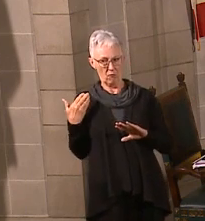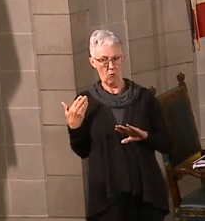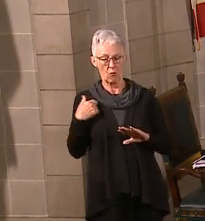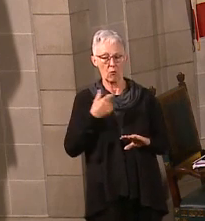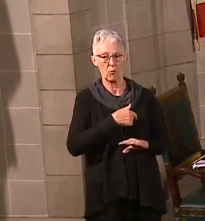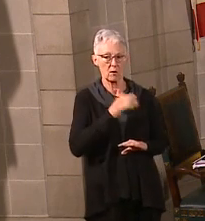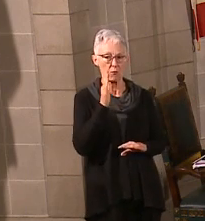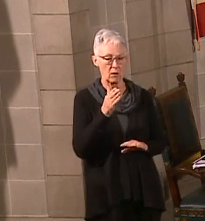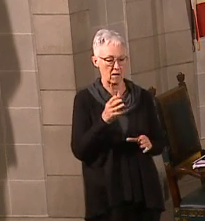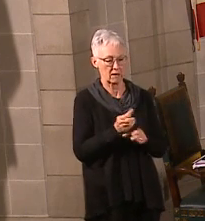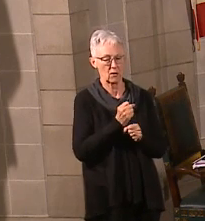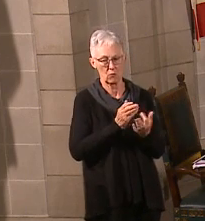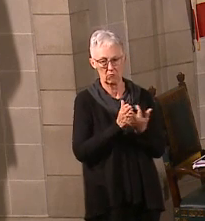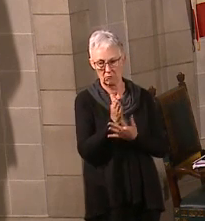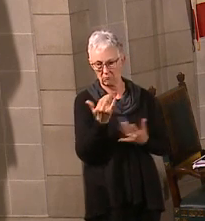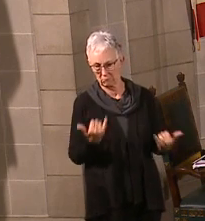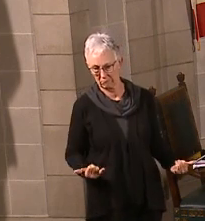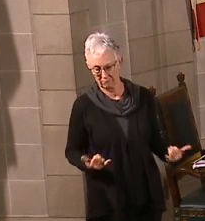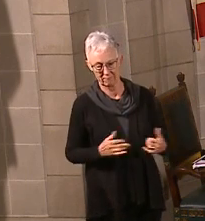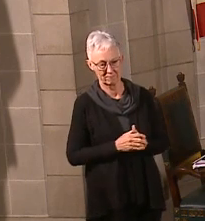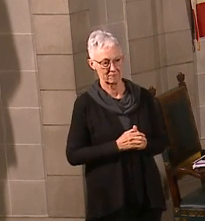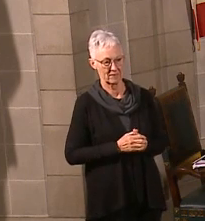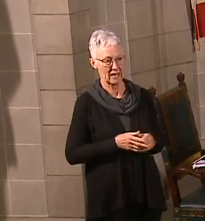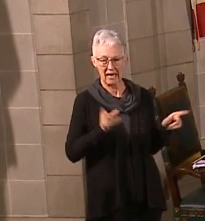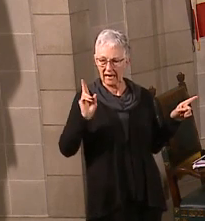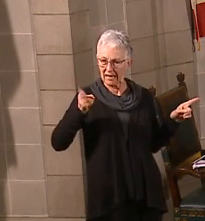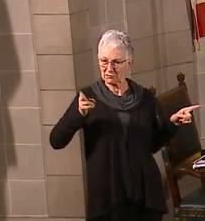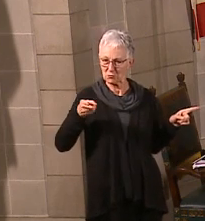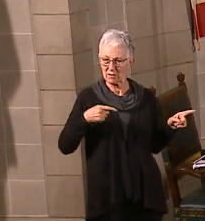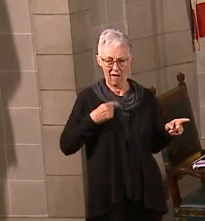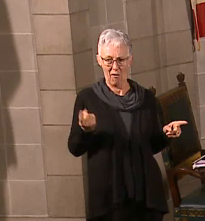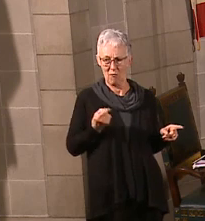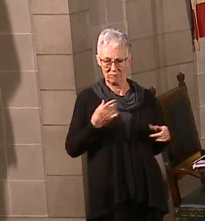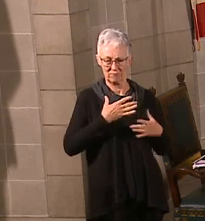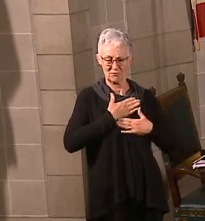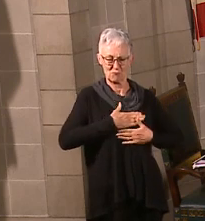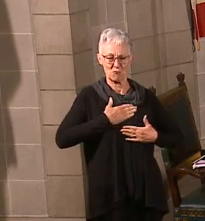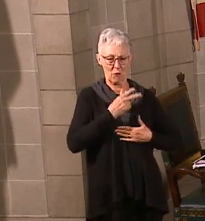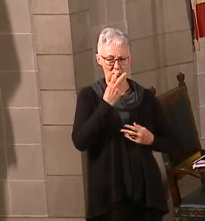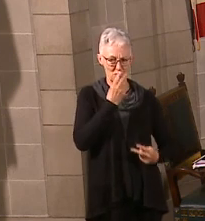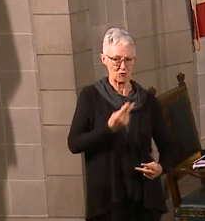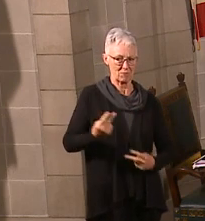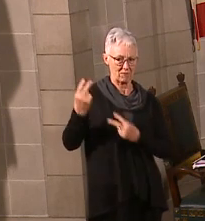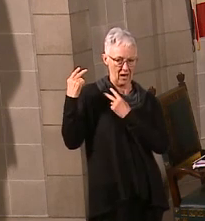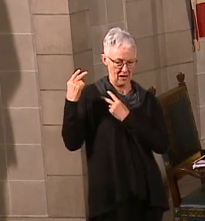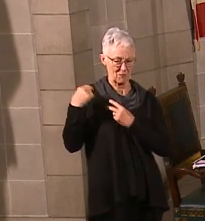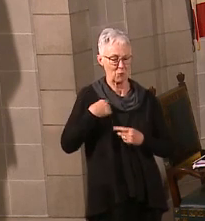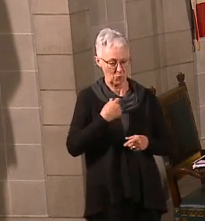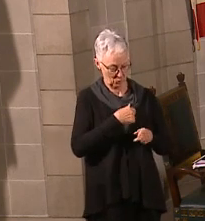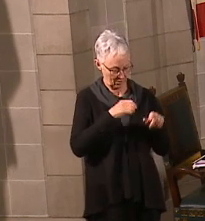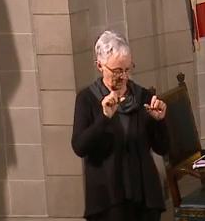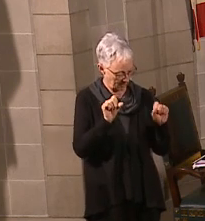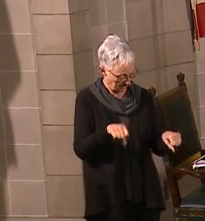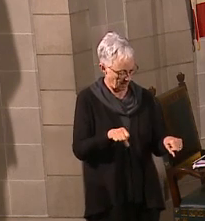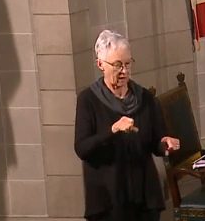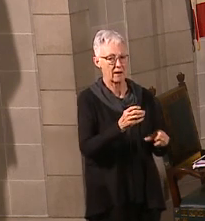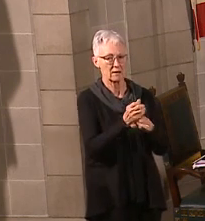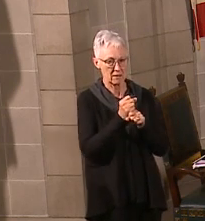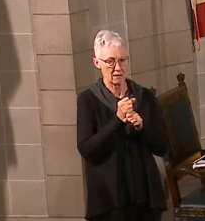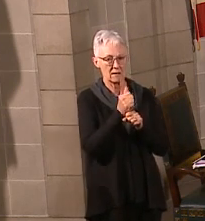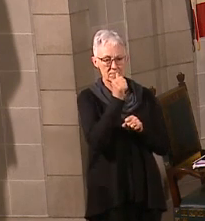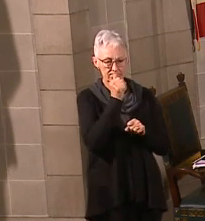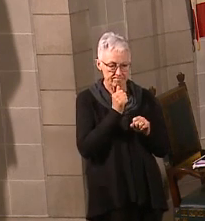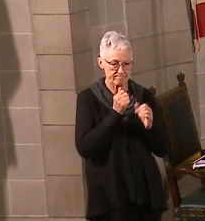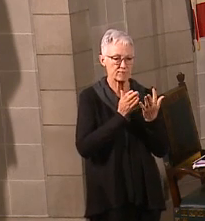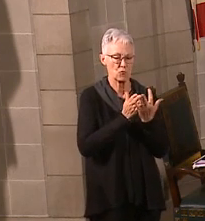me is just one of those things I love to be able to focus on, but it gives us a chance to reflect that we will get through this. We'll find ways to do that. And I